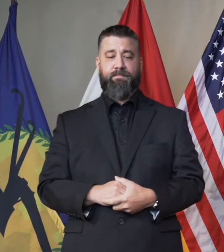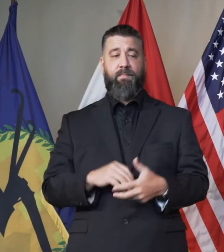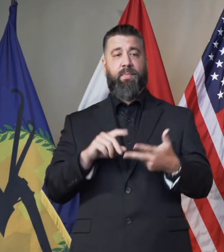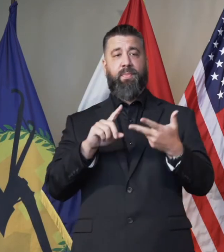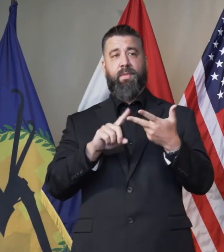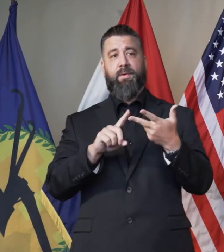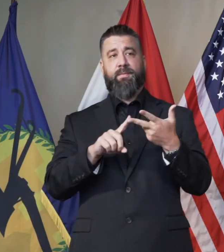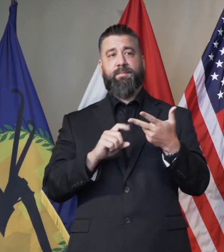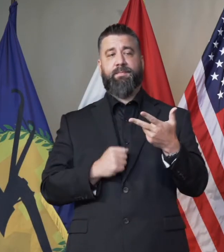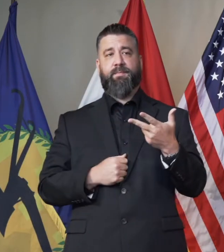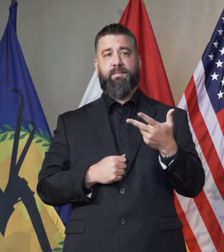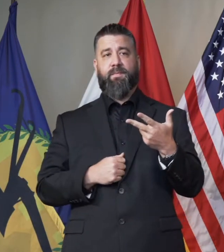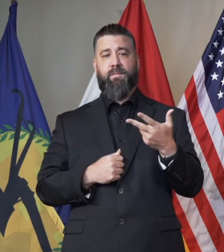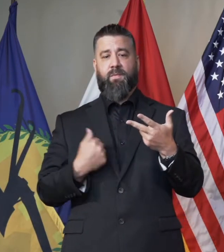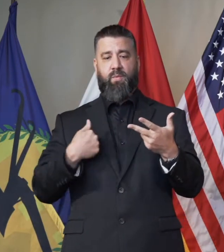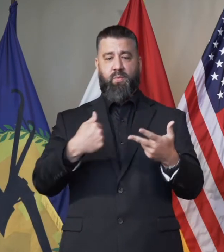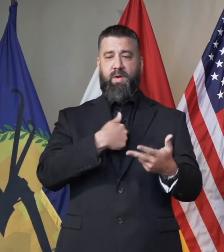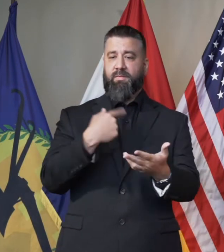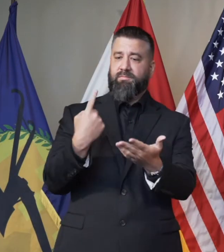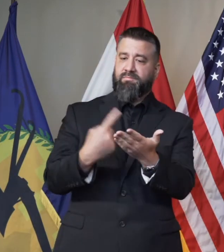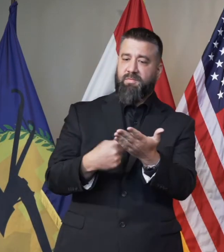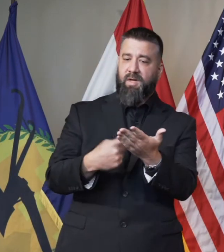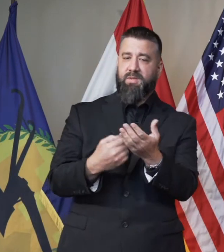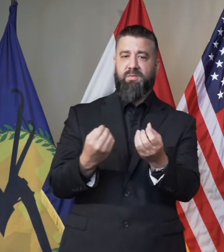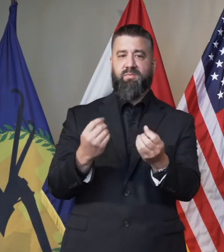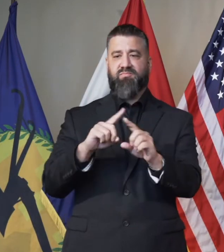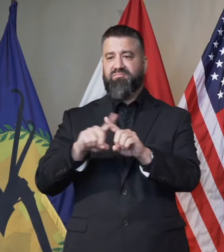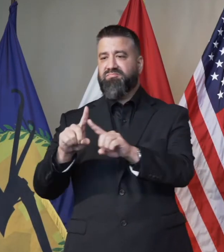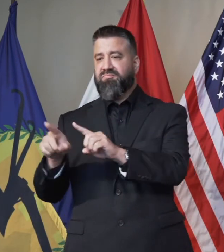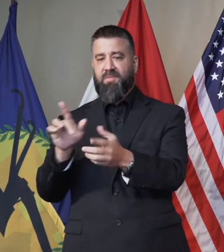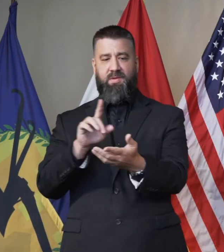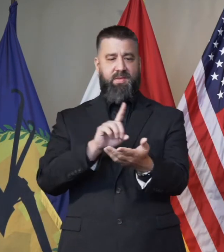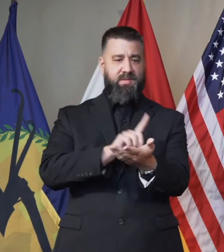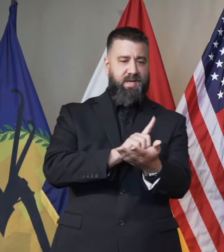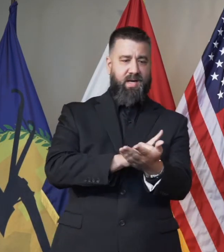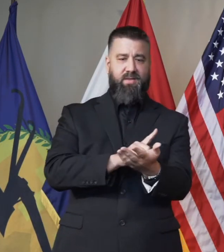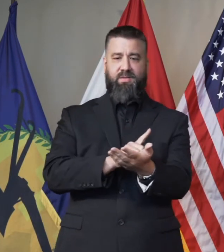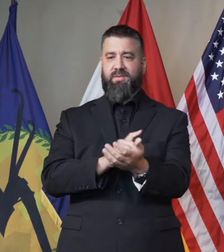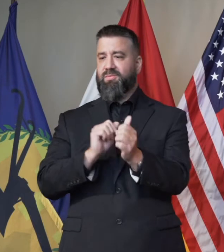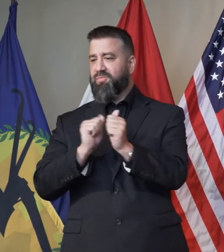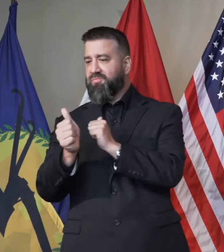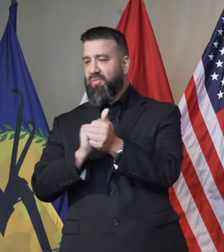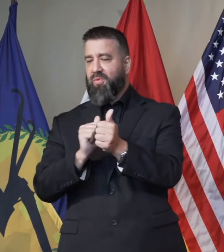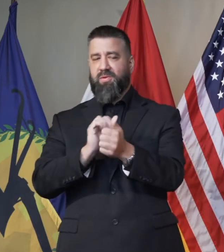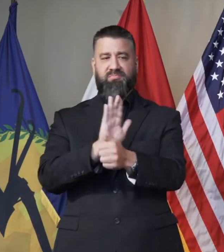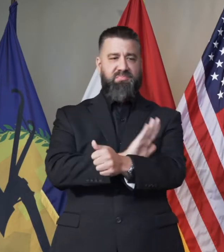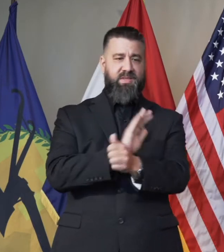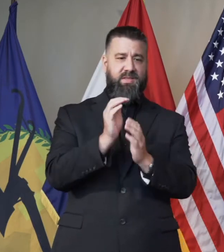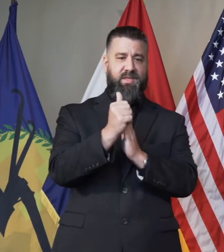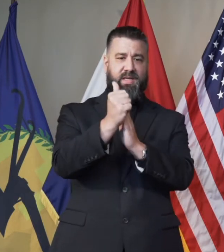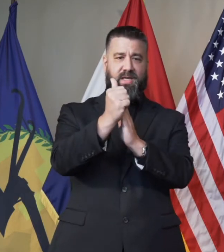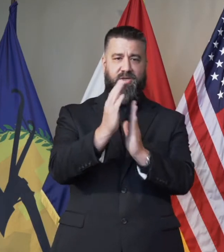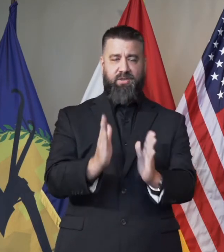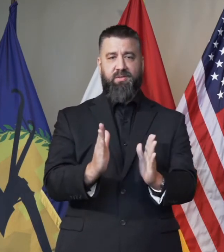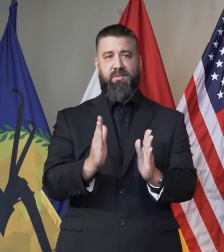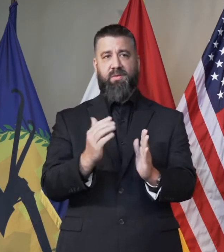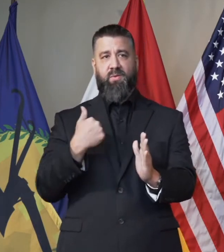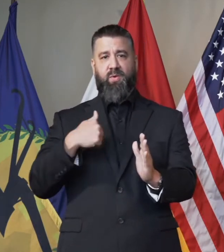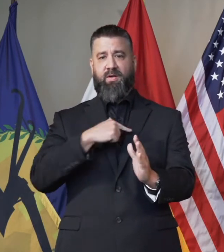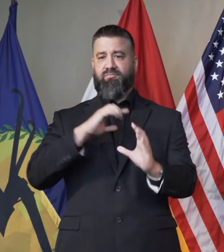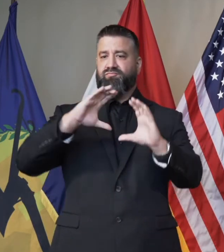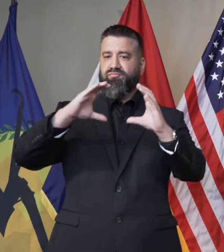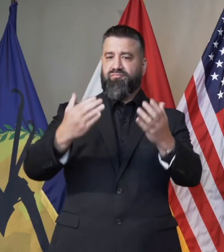Third, we have collaborated with medical, sports, education, and business leaders. We've been meeting with many groups over the past